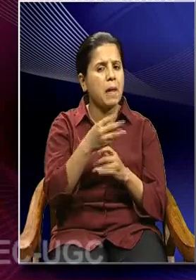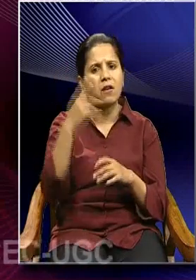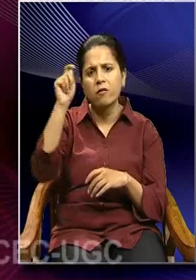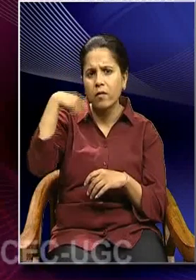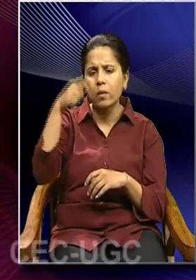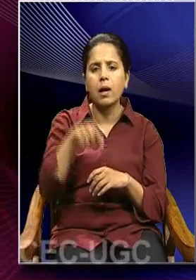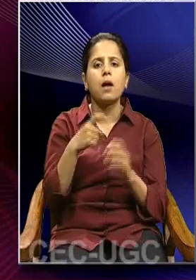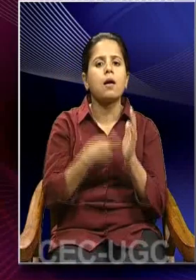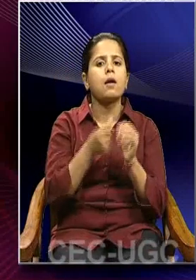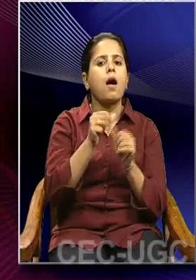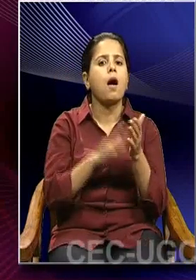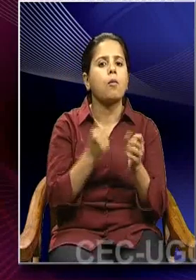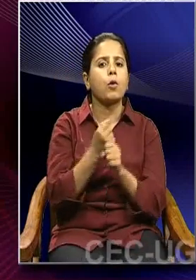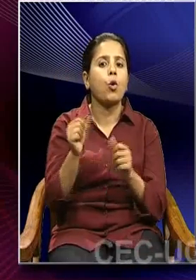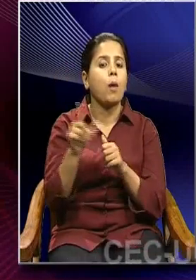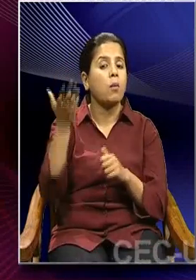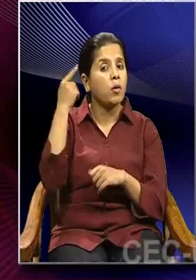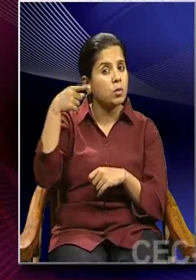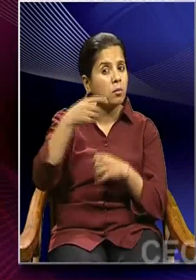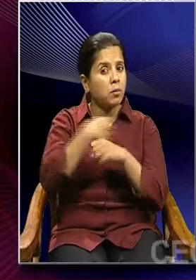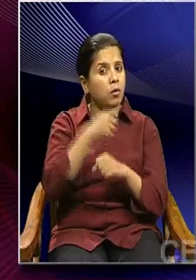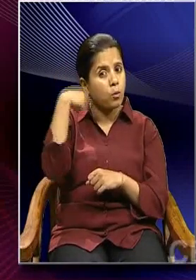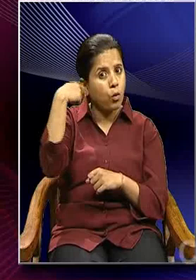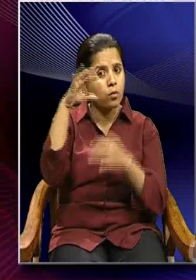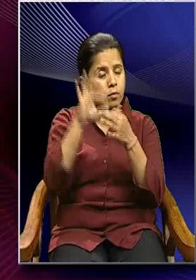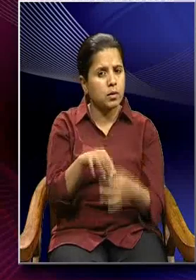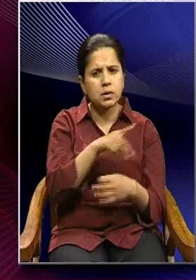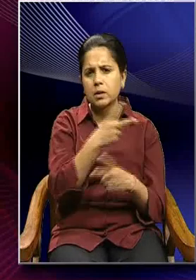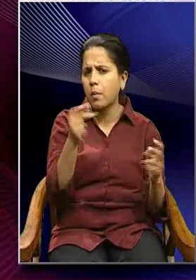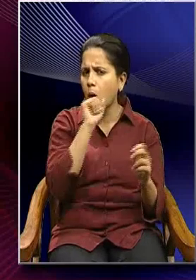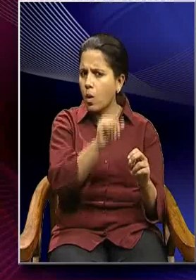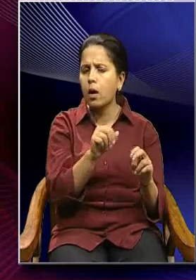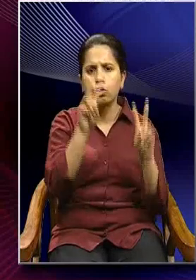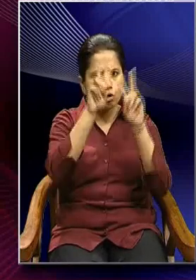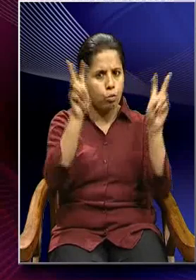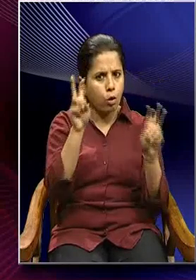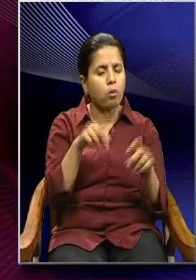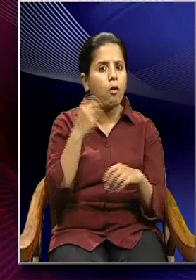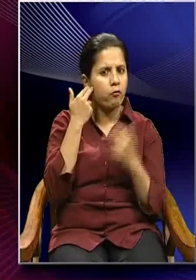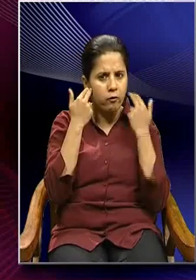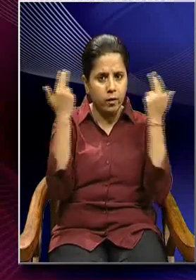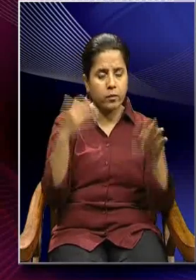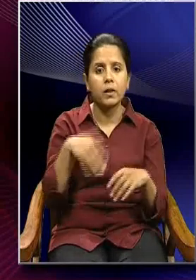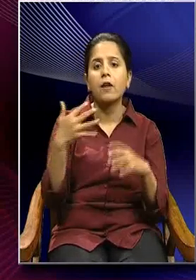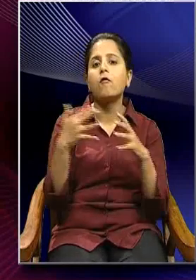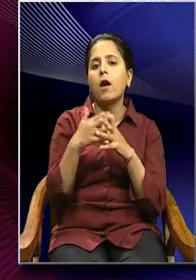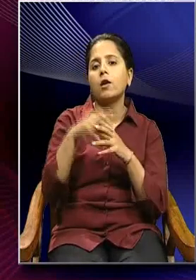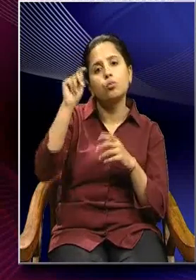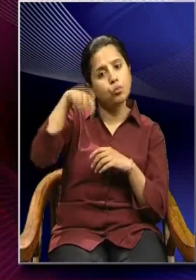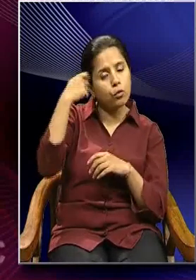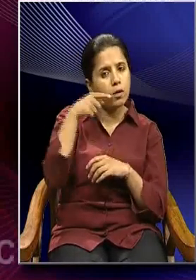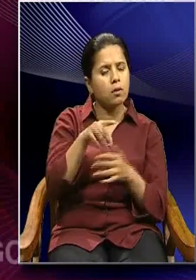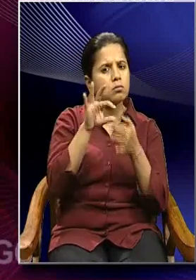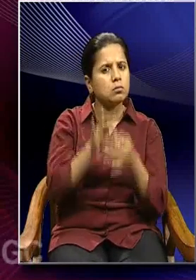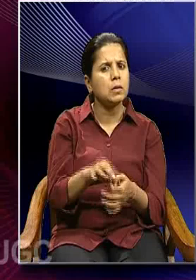by Ram Gopal Verma during that period, they related to such kind of a theme. Then again, A Wednesday was dealing with the